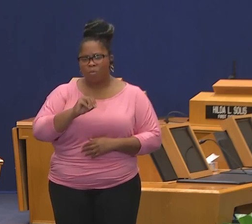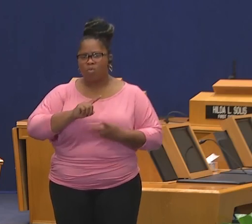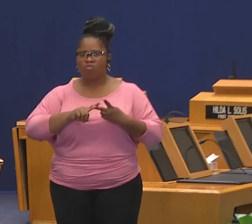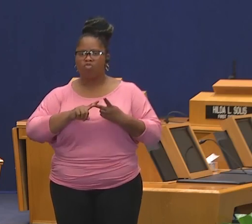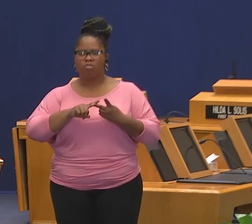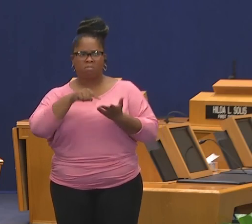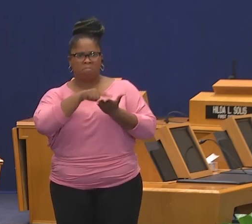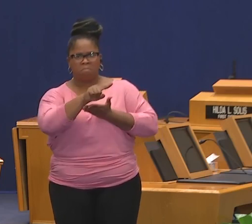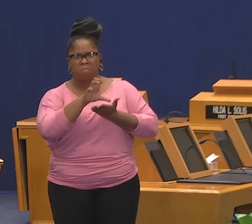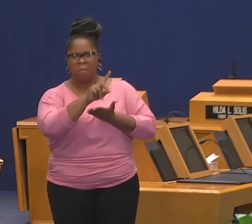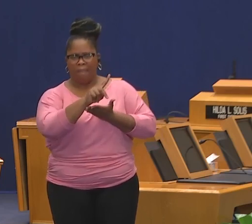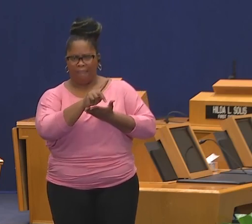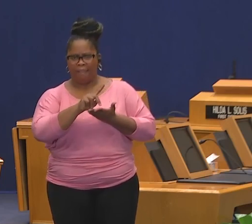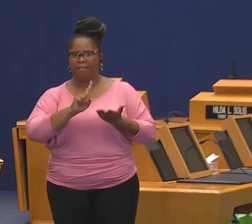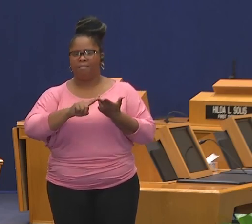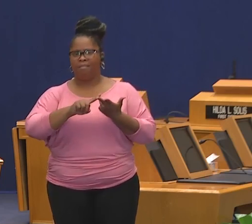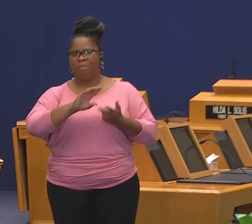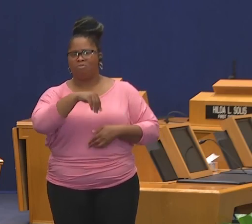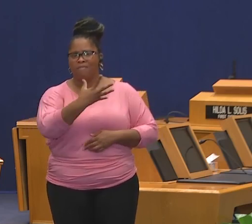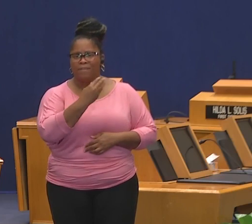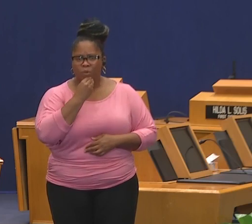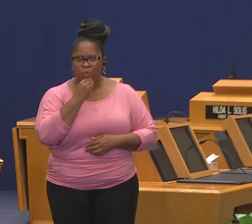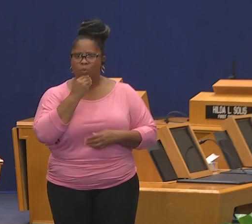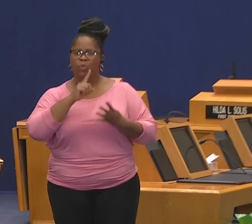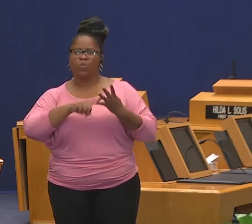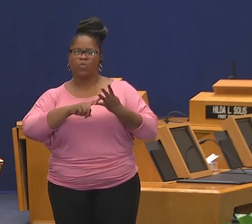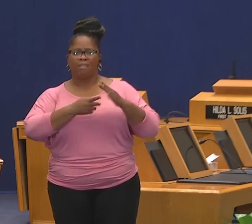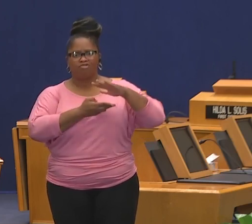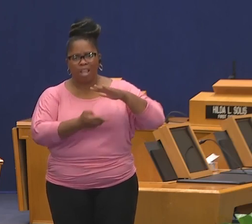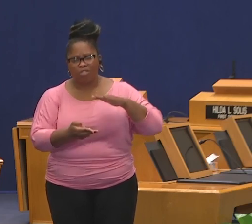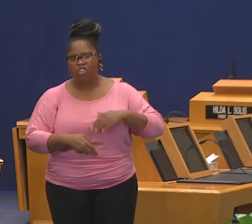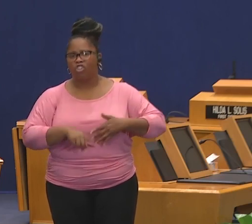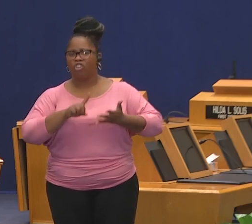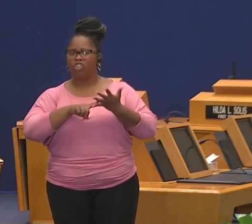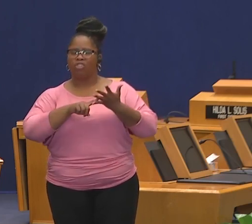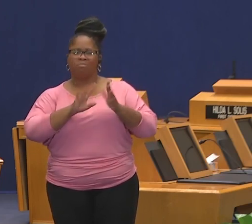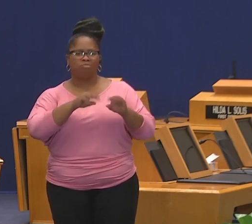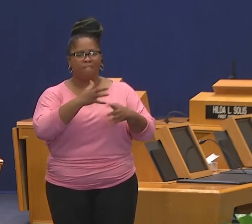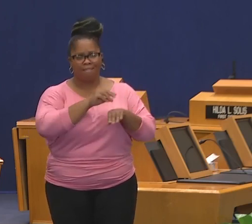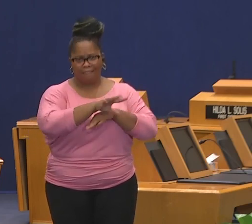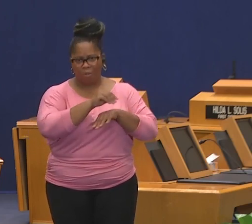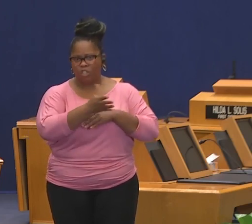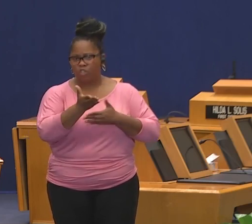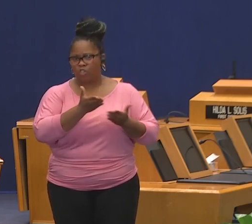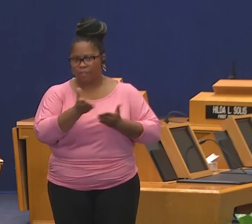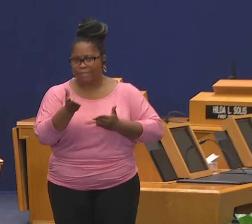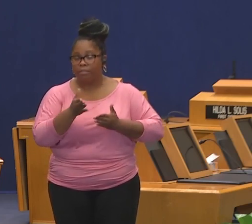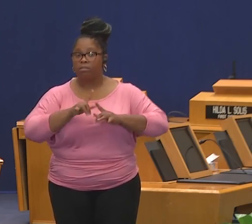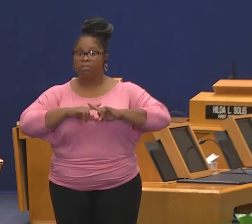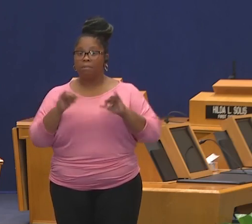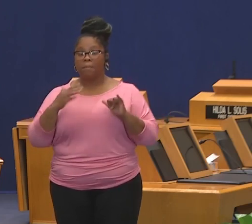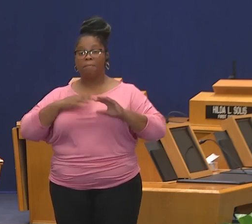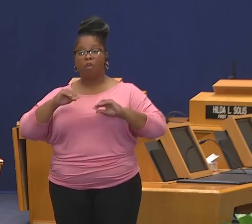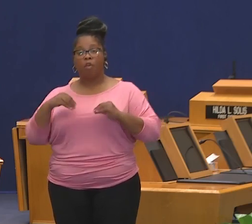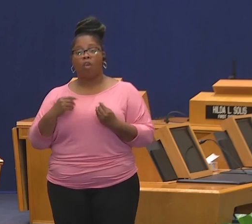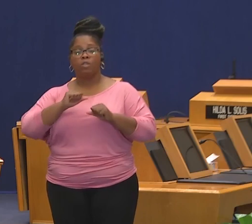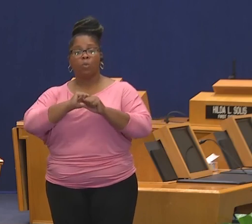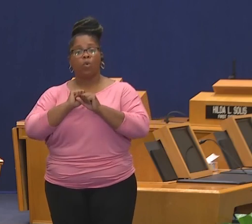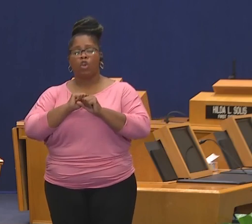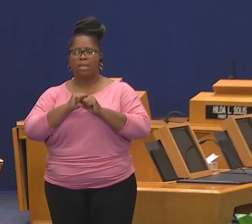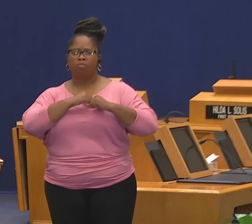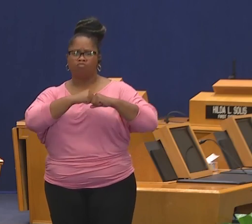as food and shelter and counseling services. Meanwhile, my office is working to protect the public in other